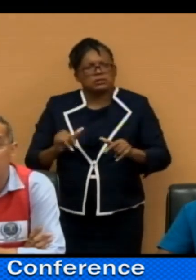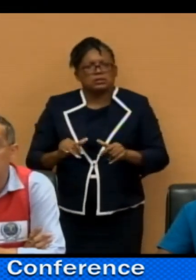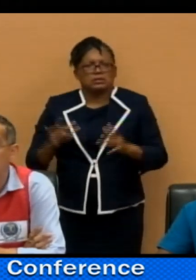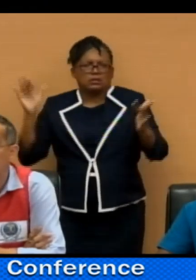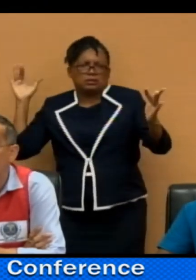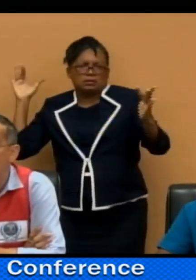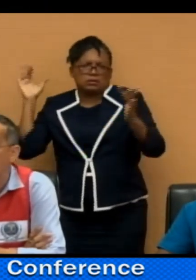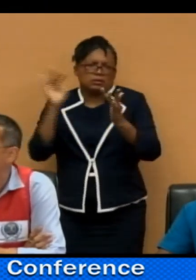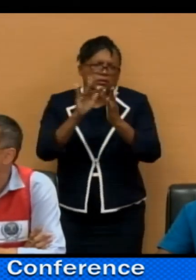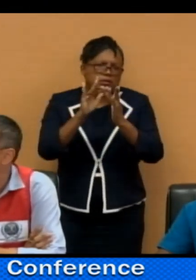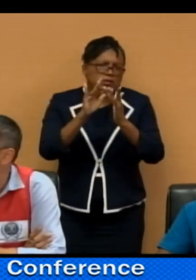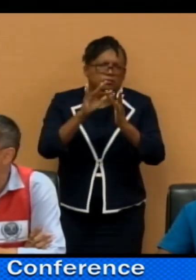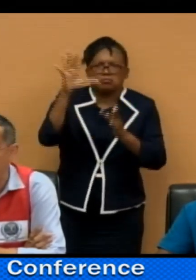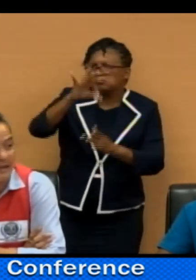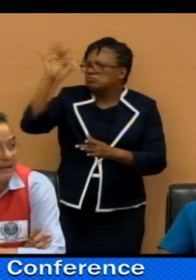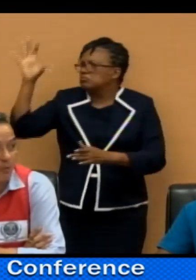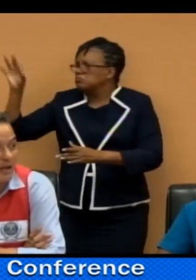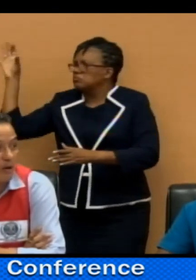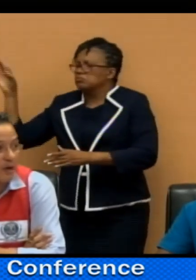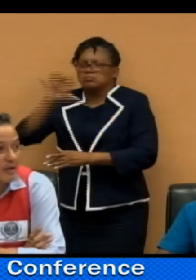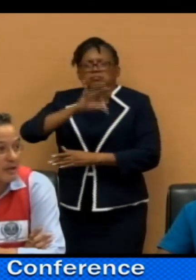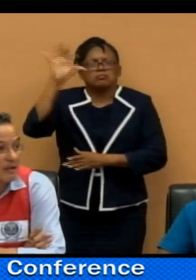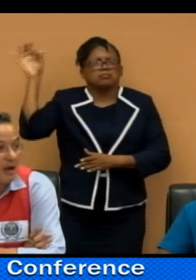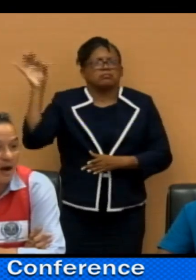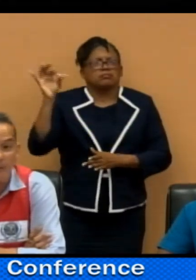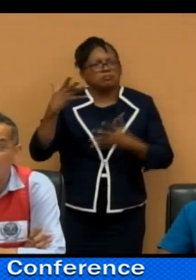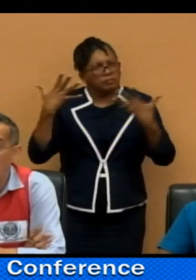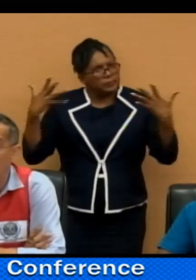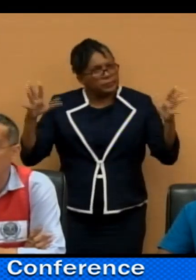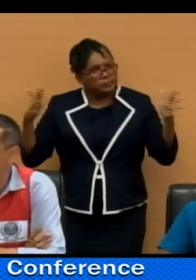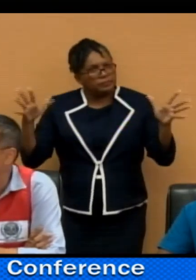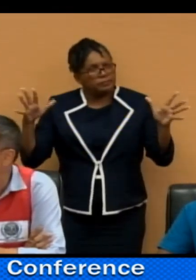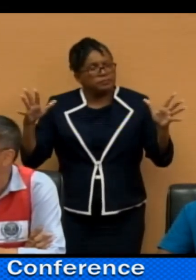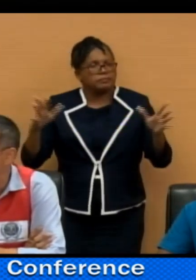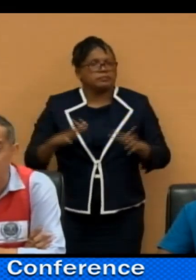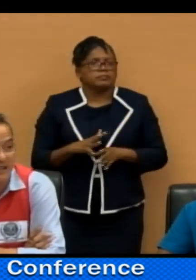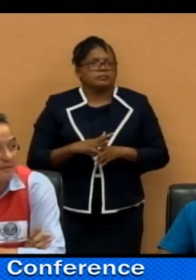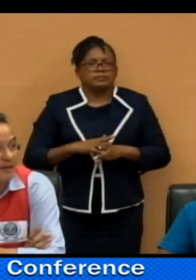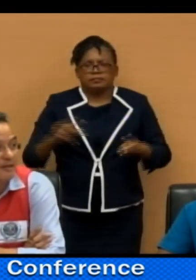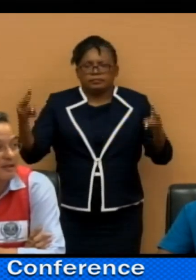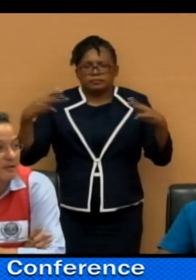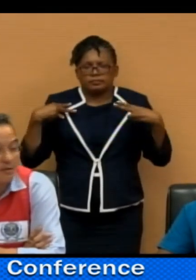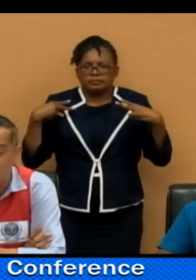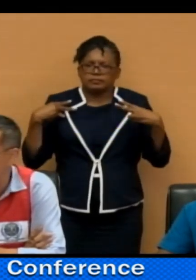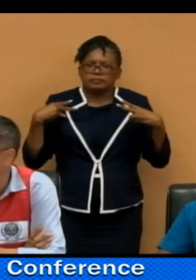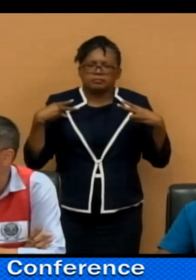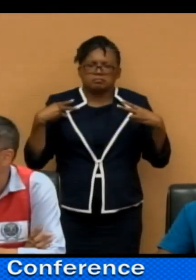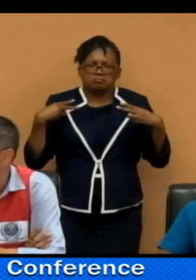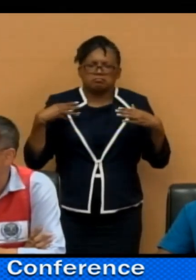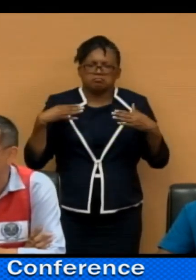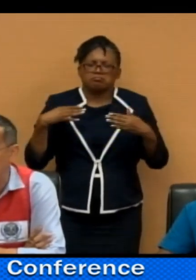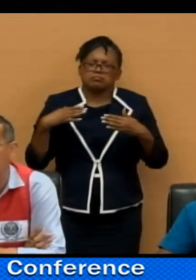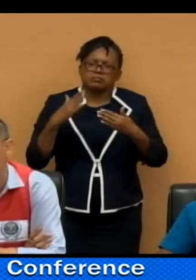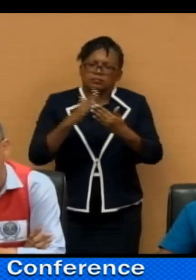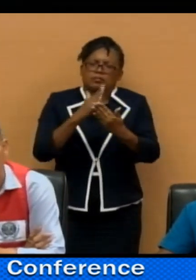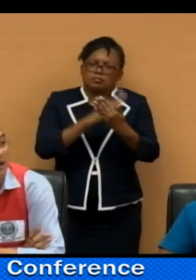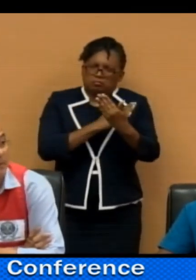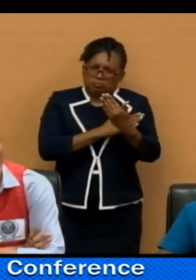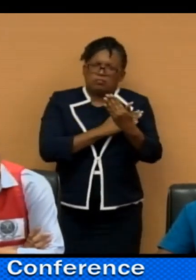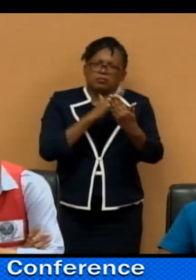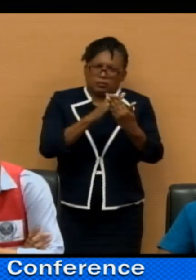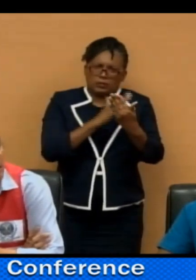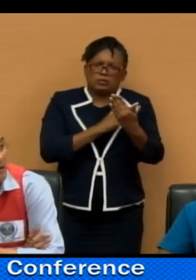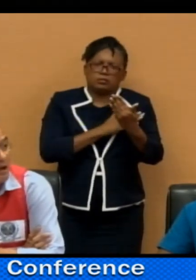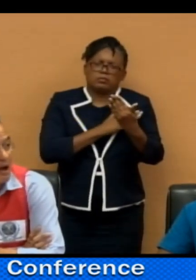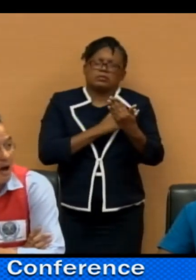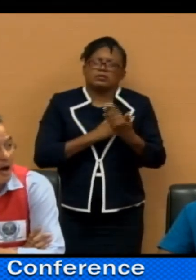contact tracing, and we already also have a significant increase of test kits coming